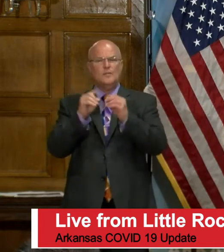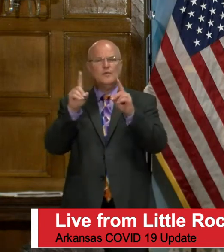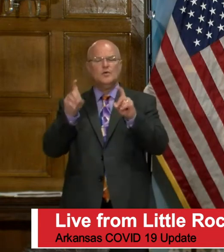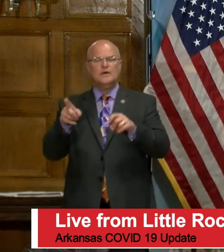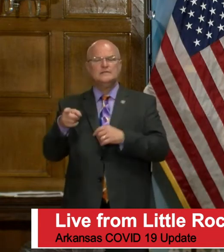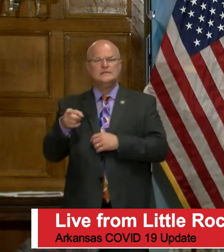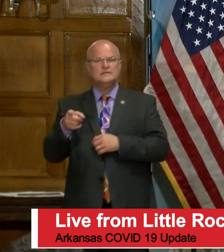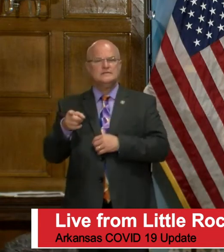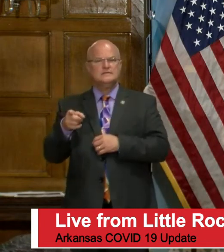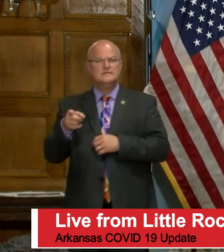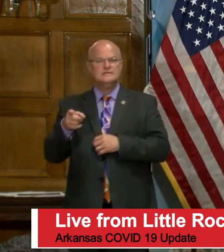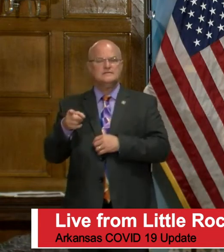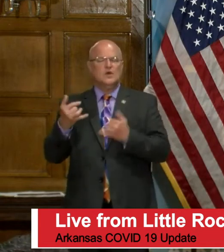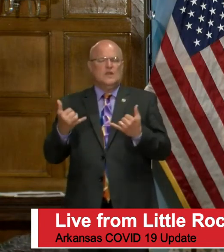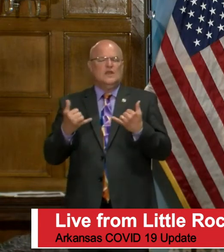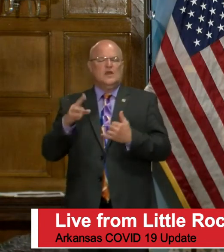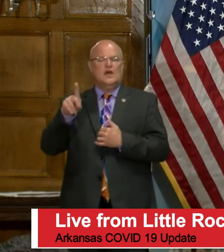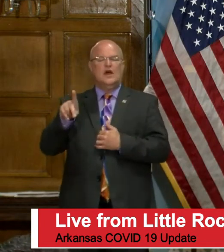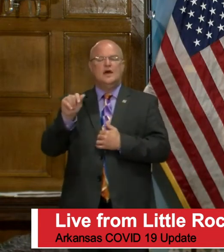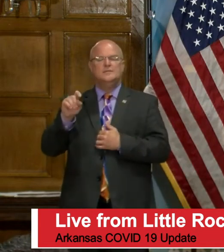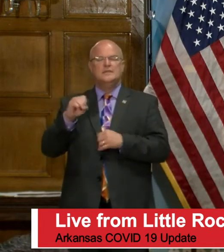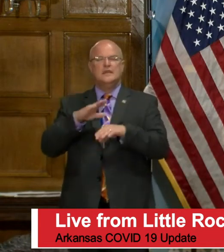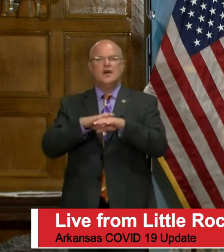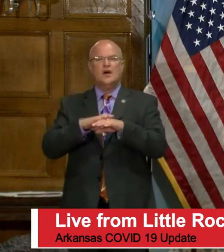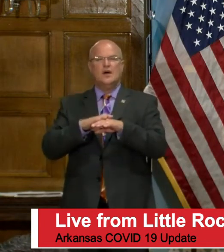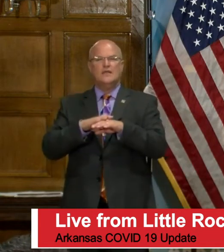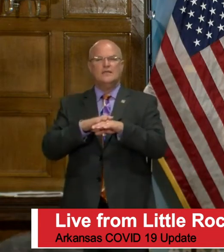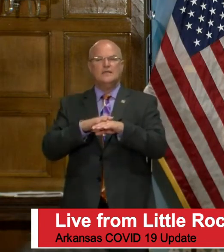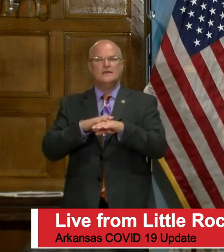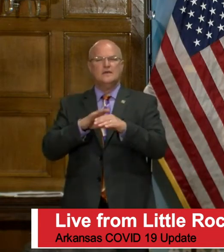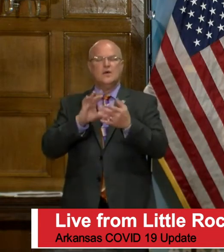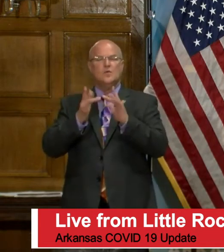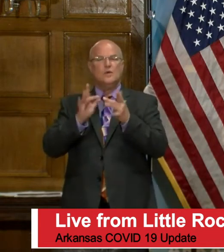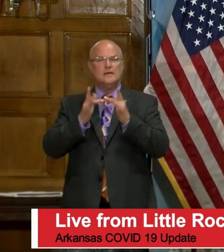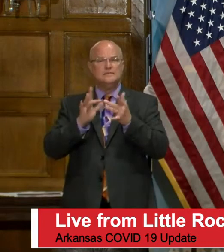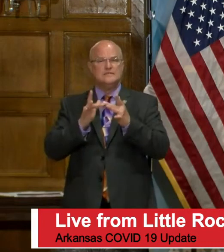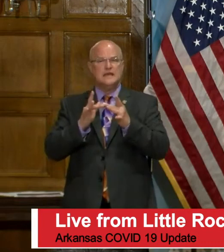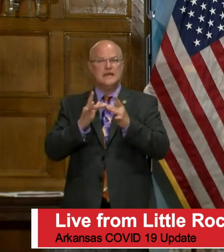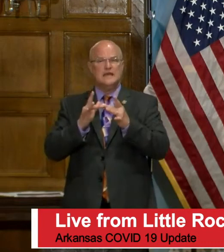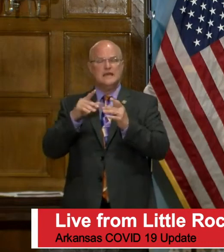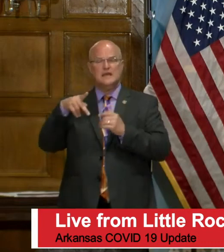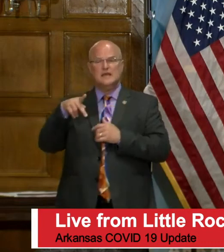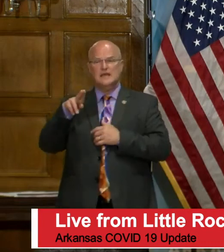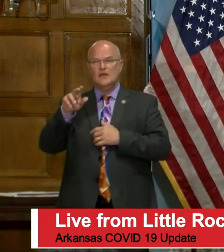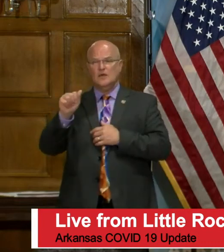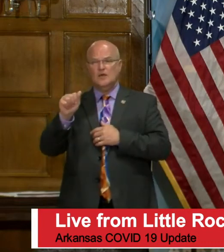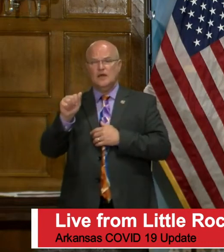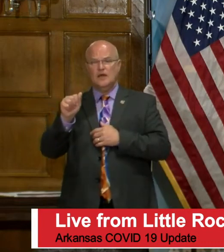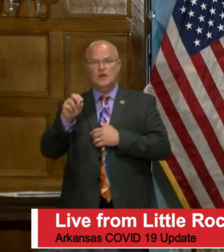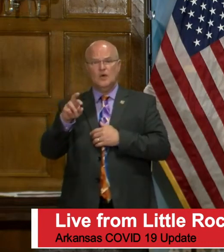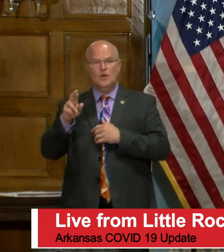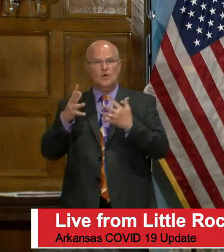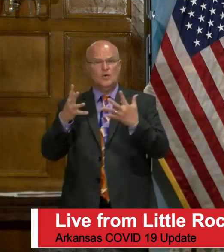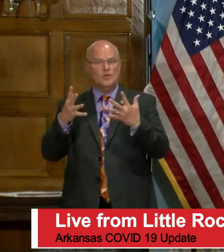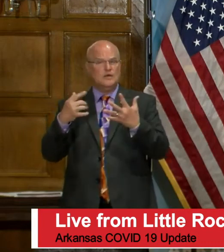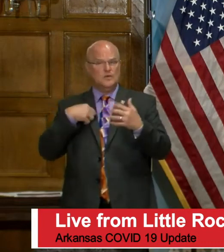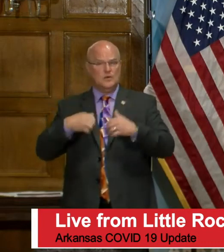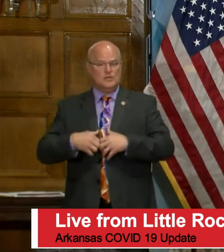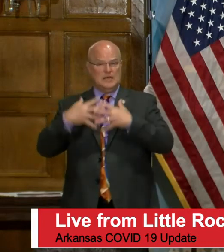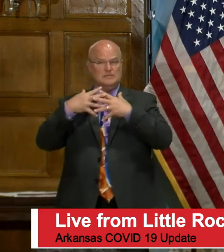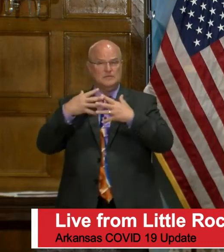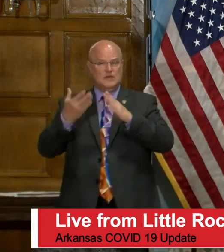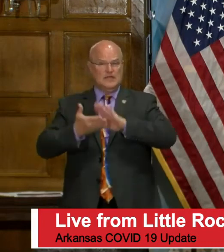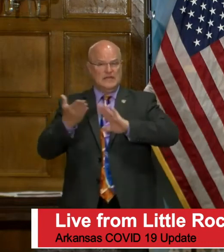question. I was hoping for an update about the data breach with the website. Has an arrest been made, or any news on when that website's going to be back up and